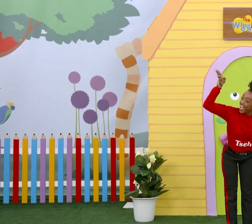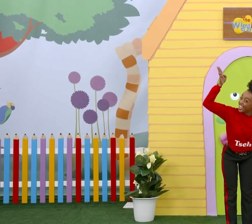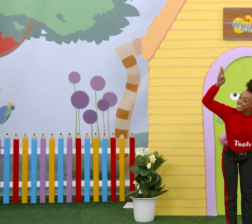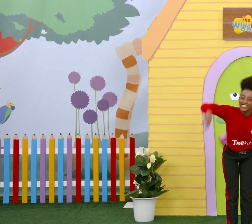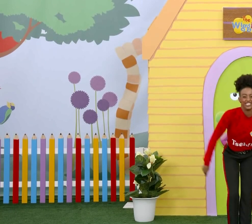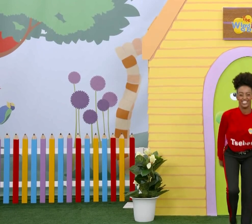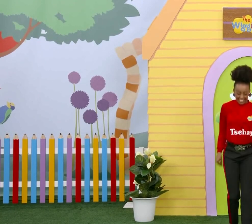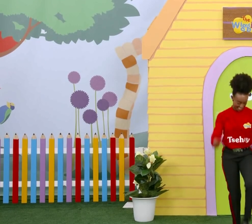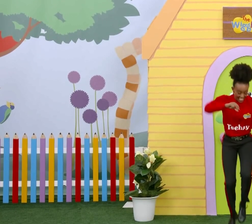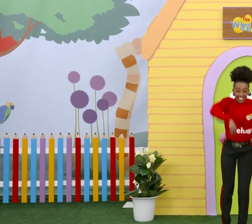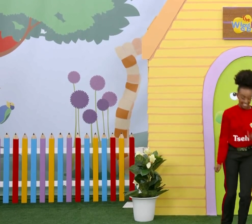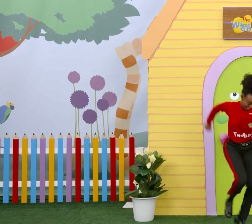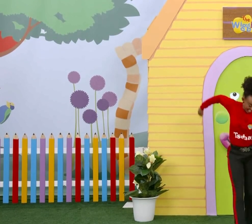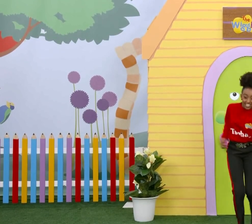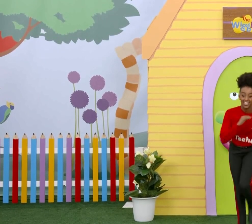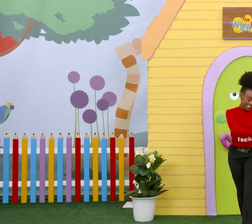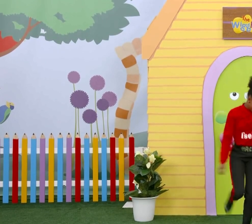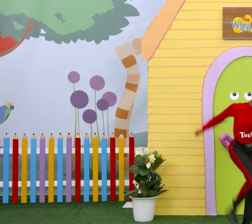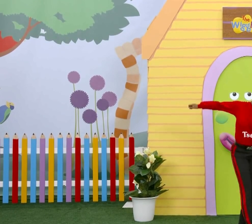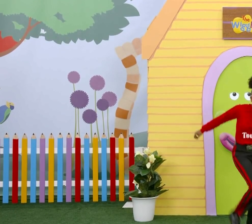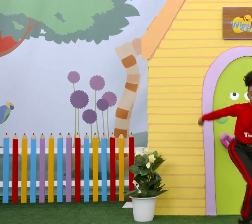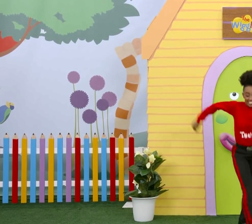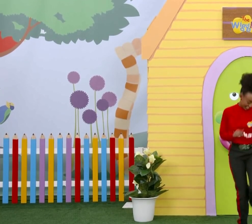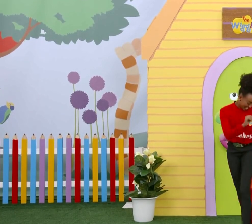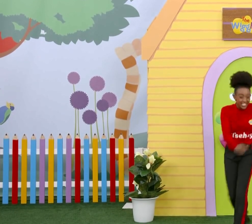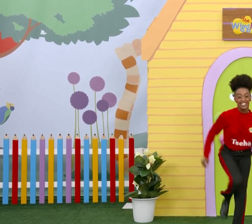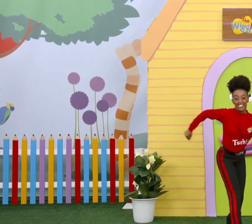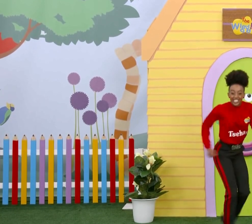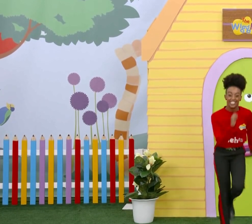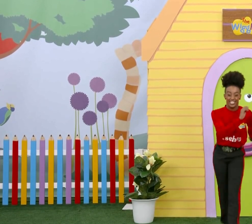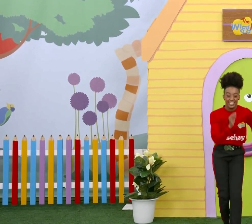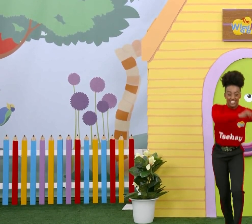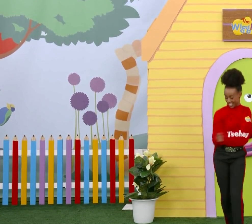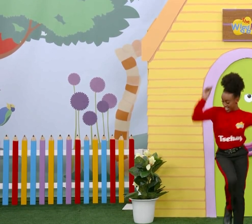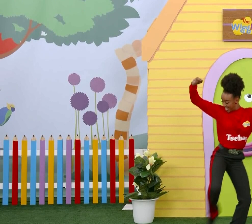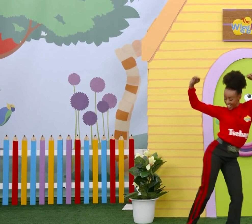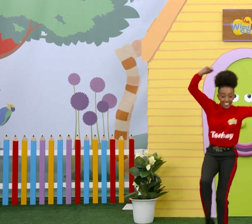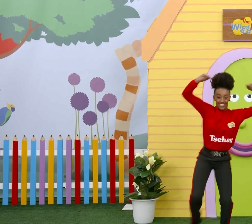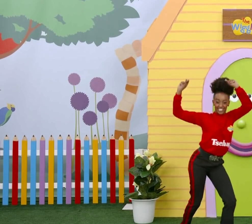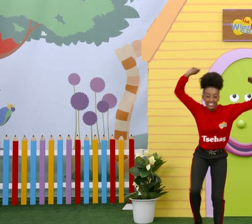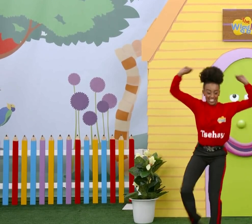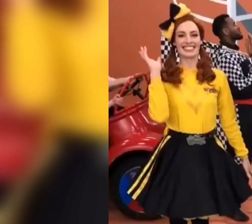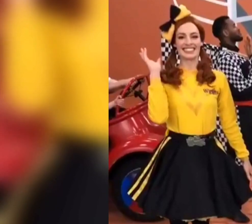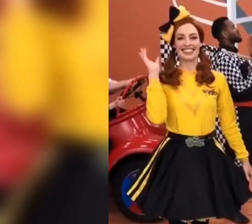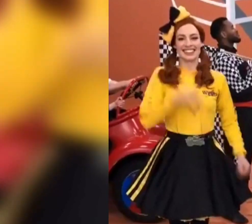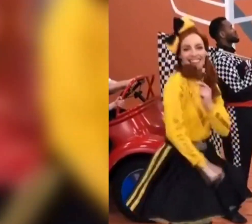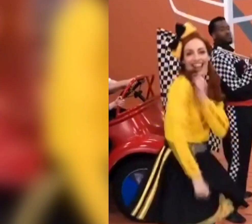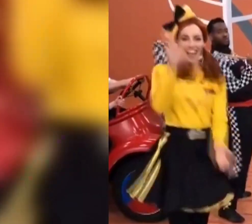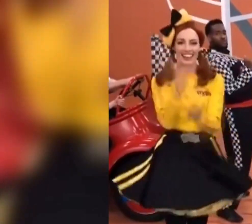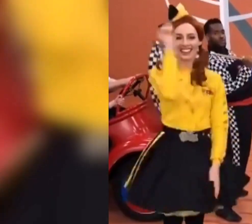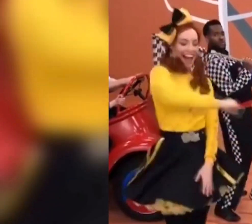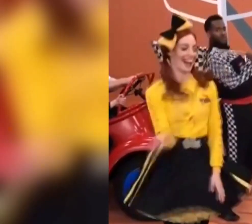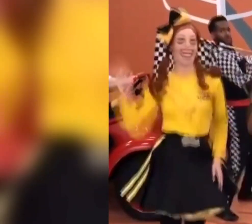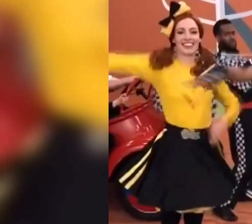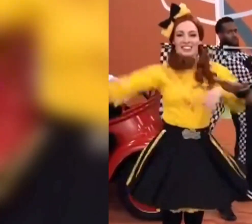band, for some time now. She steps up to take on officially the yellow skivvy. So I know the Wiggles are very popular with so